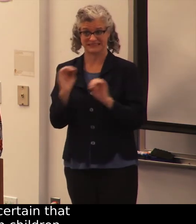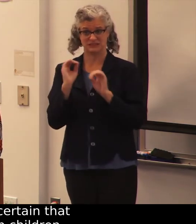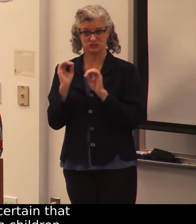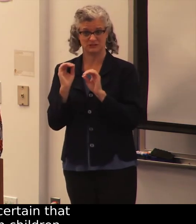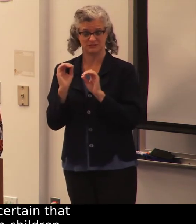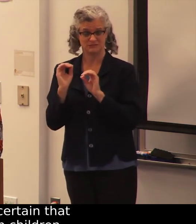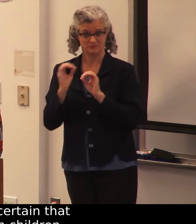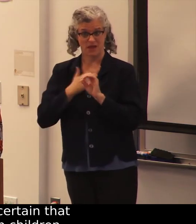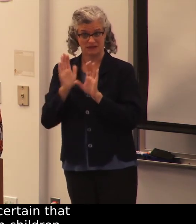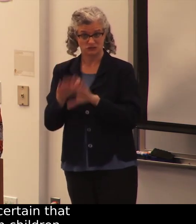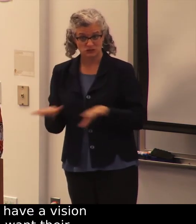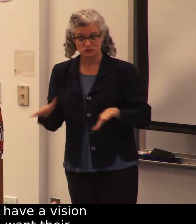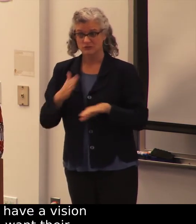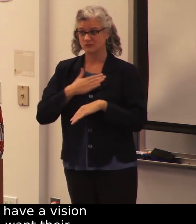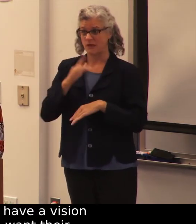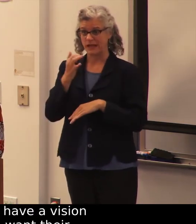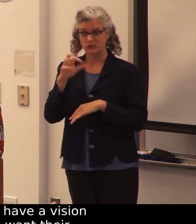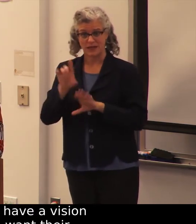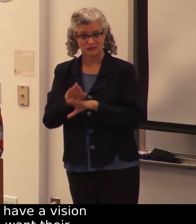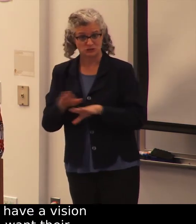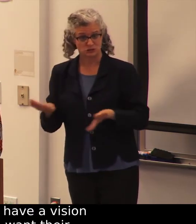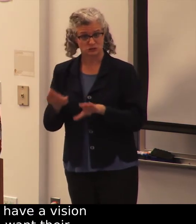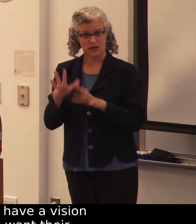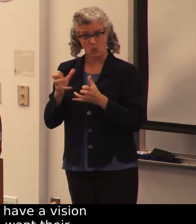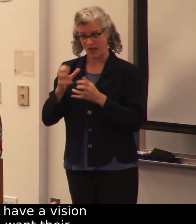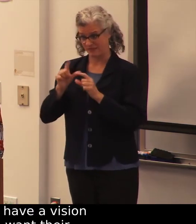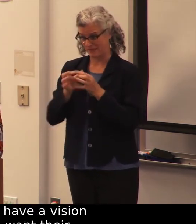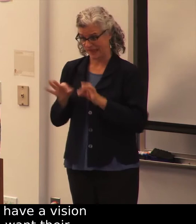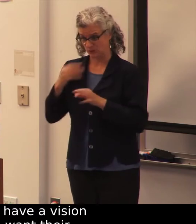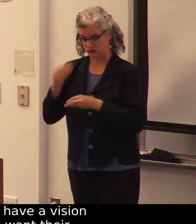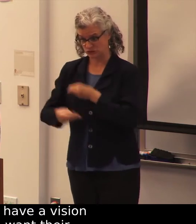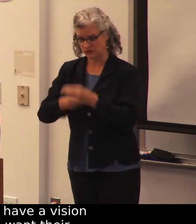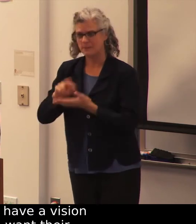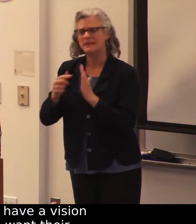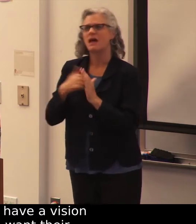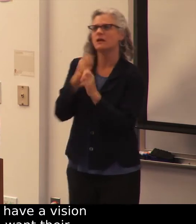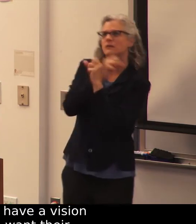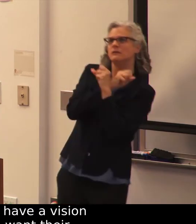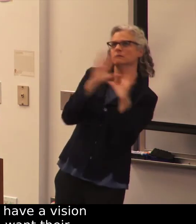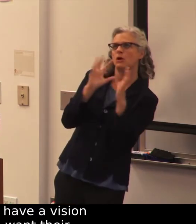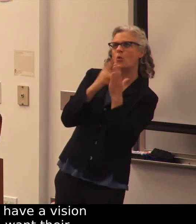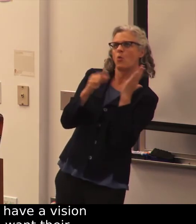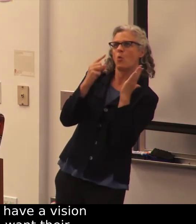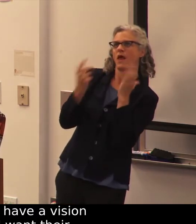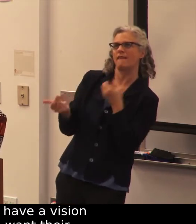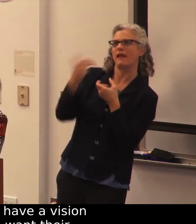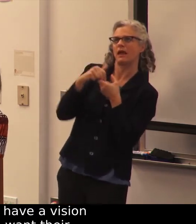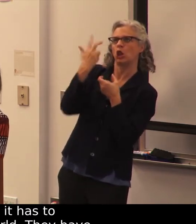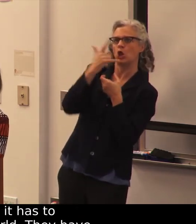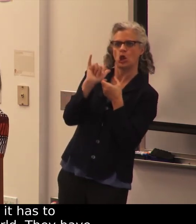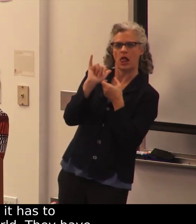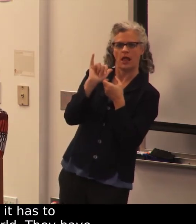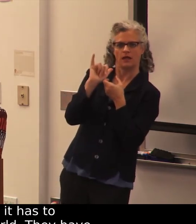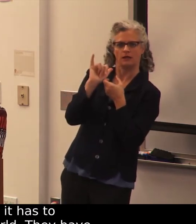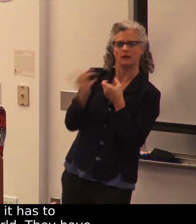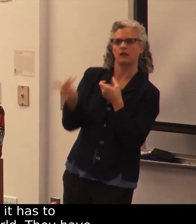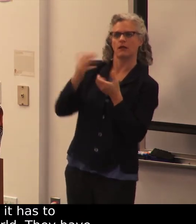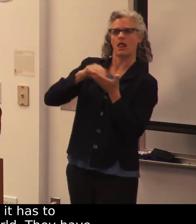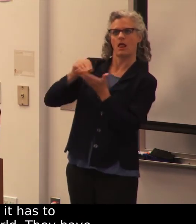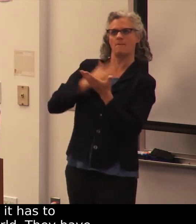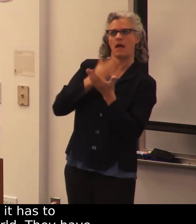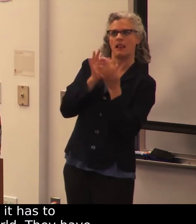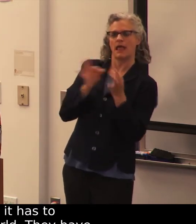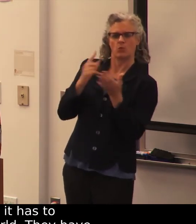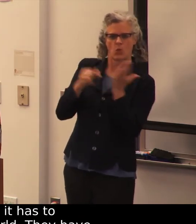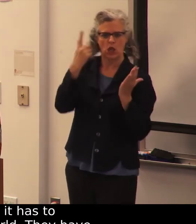my own children and grandchildren maintain language, I have a vision of what I want their participation in my world is. Okay? But it has